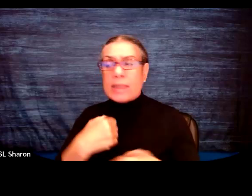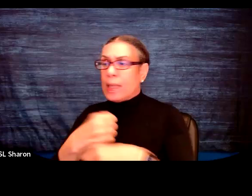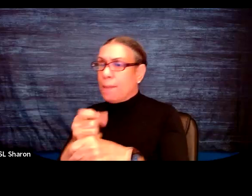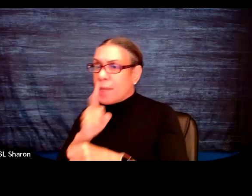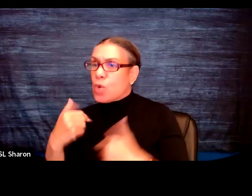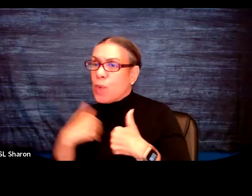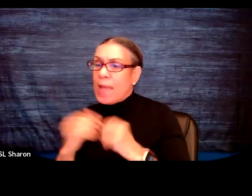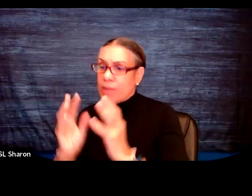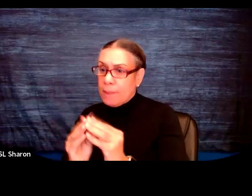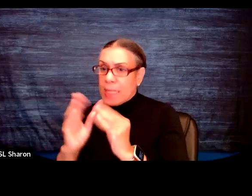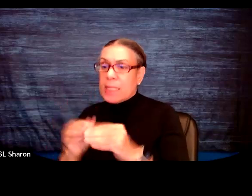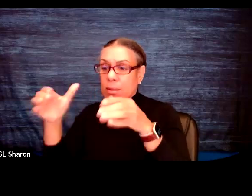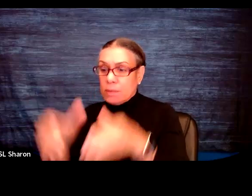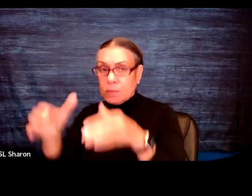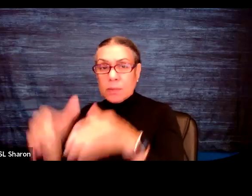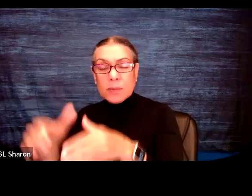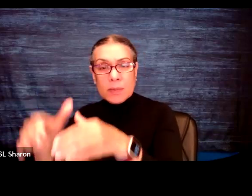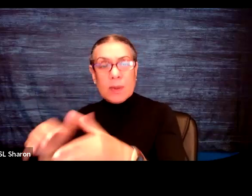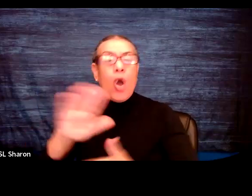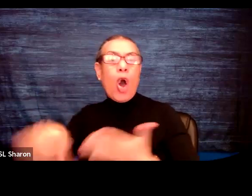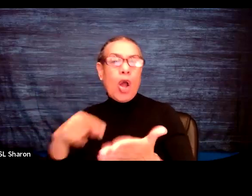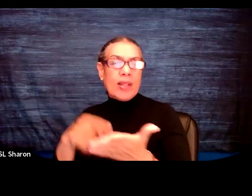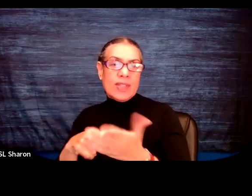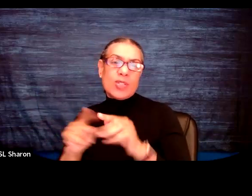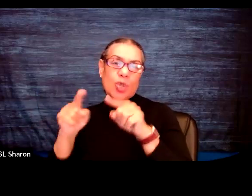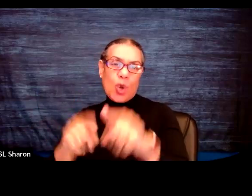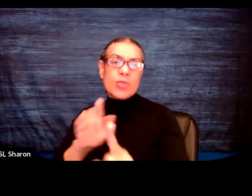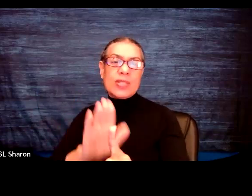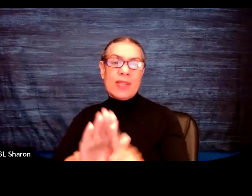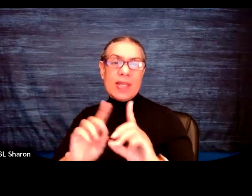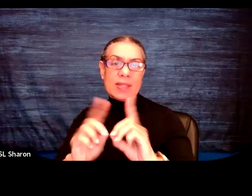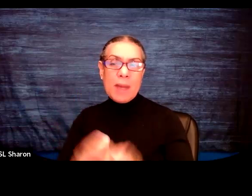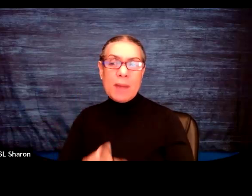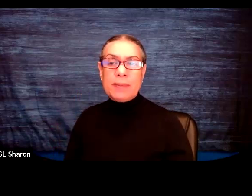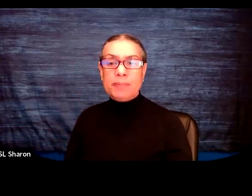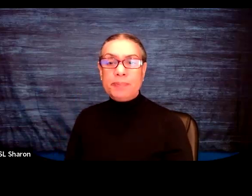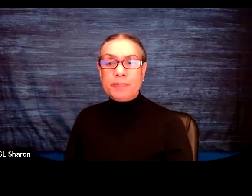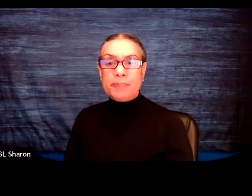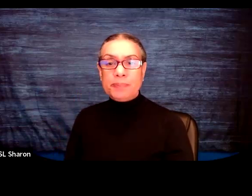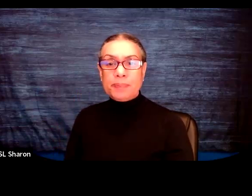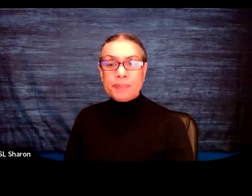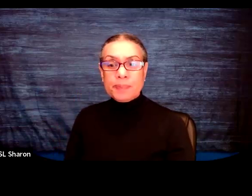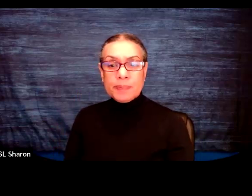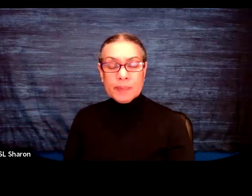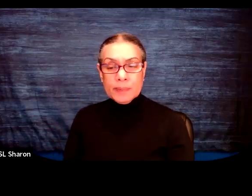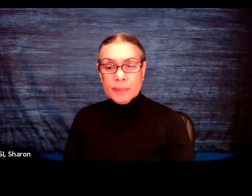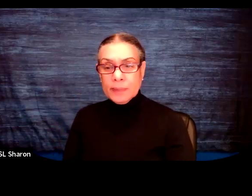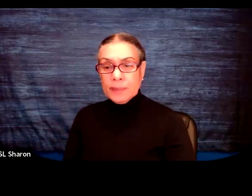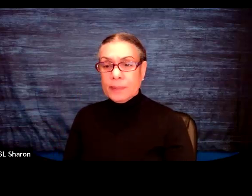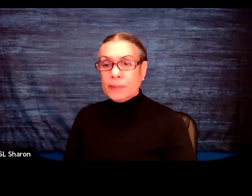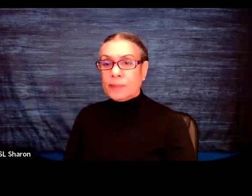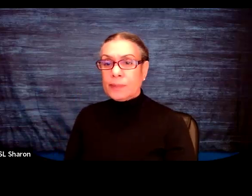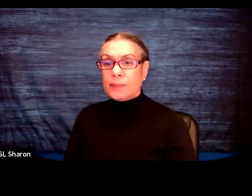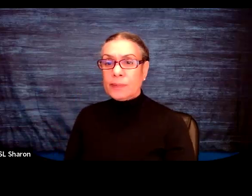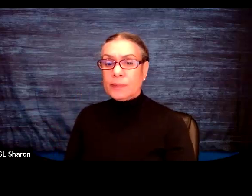that documentation gets put forward to their department. Y ya finalmente, ¿cuántas personas lo integran este